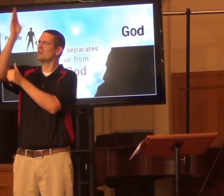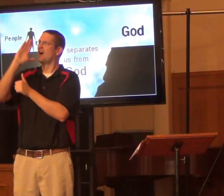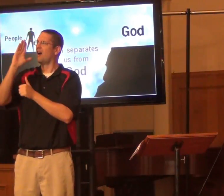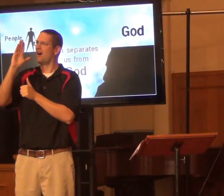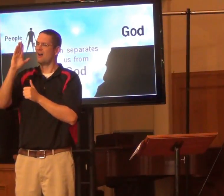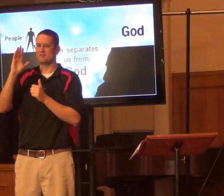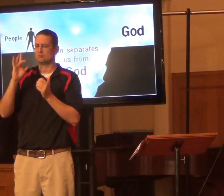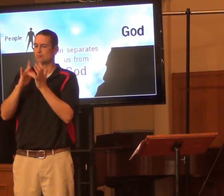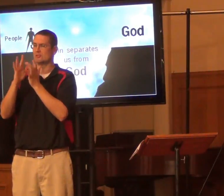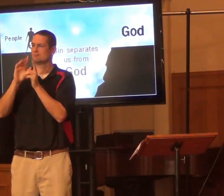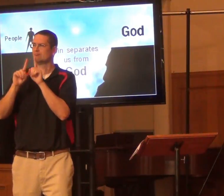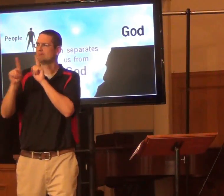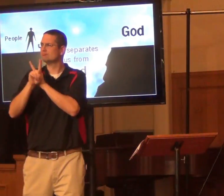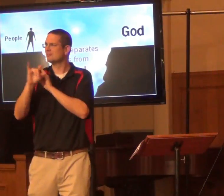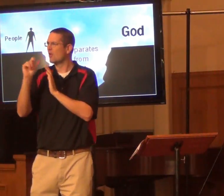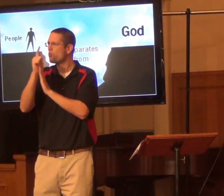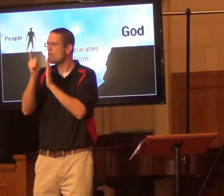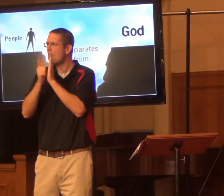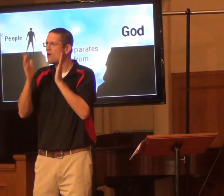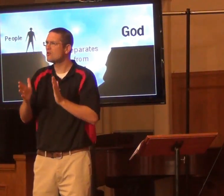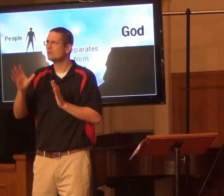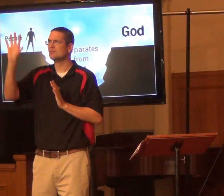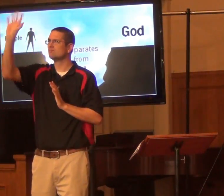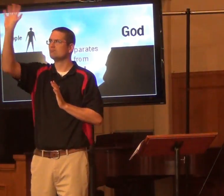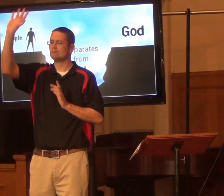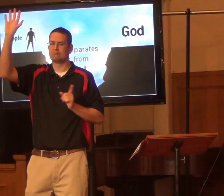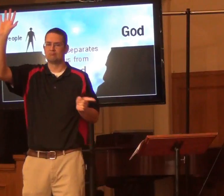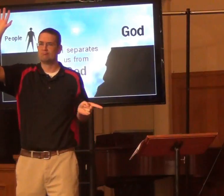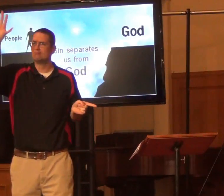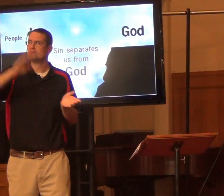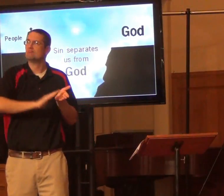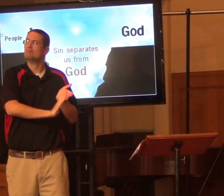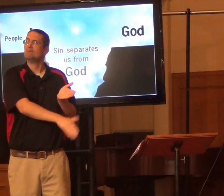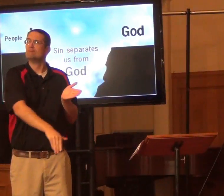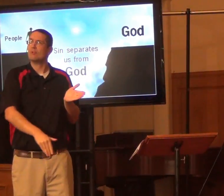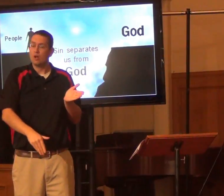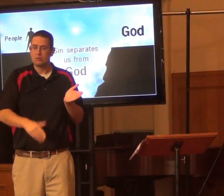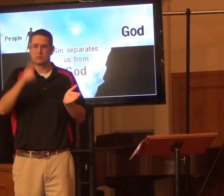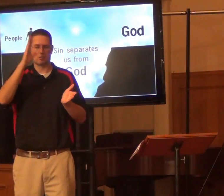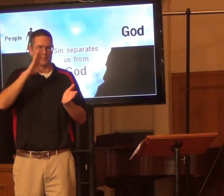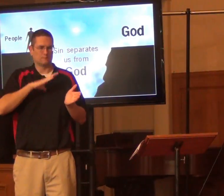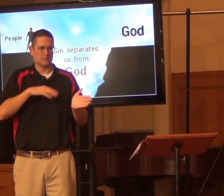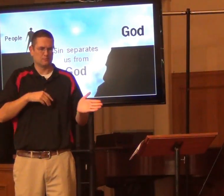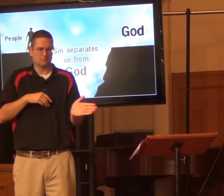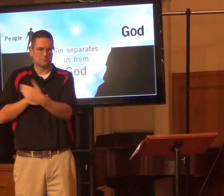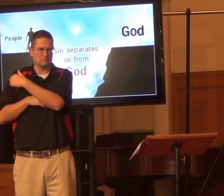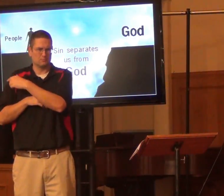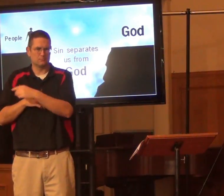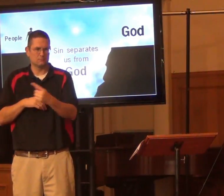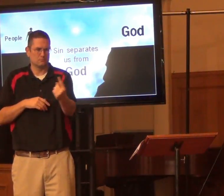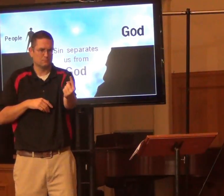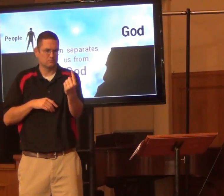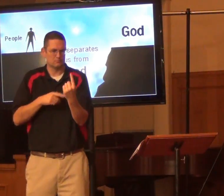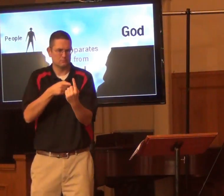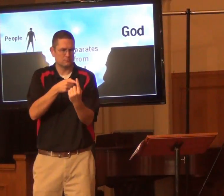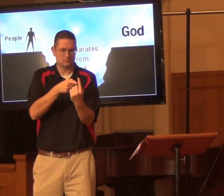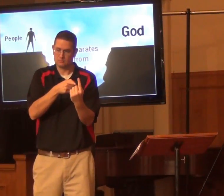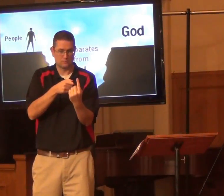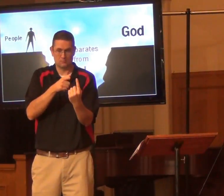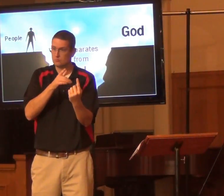and follows God. And Jesus comes before me like a lawyer, and God pardons me. the